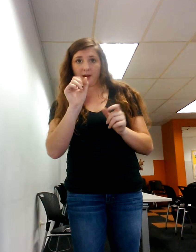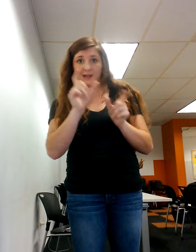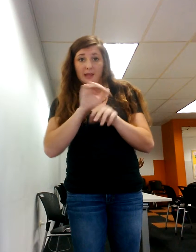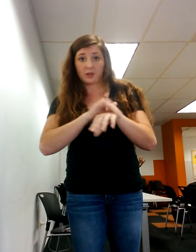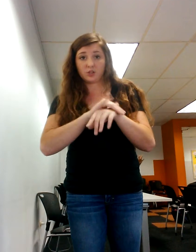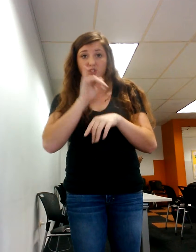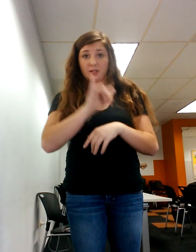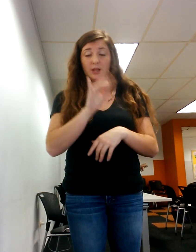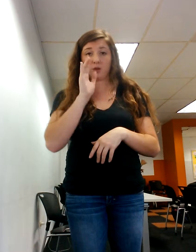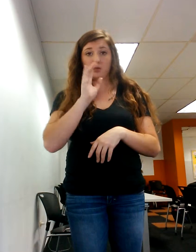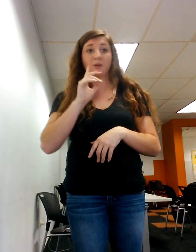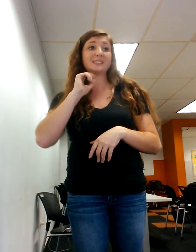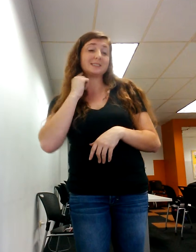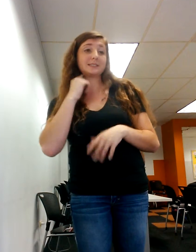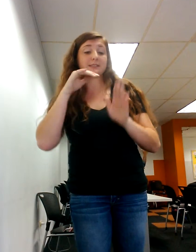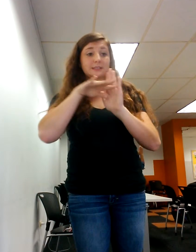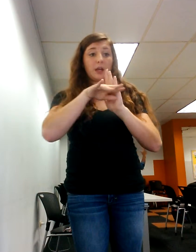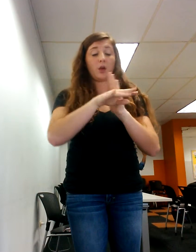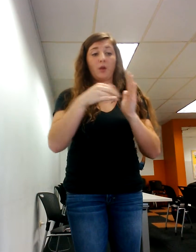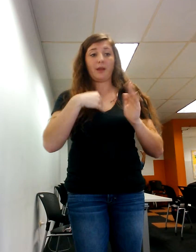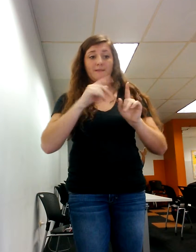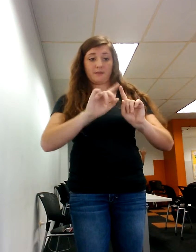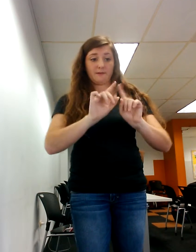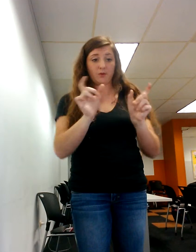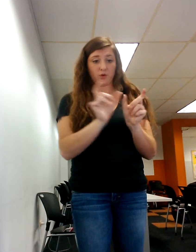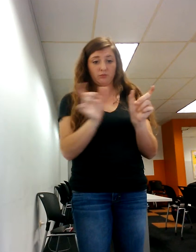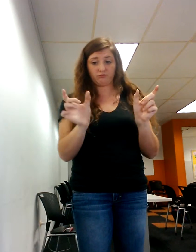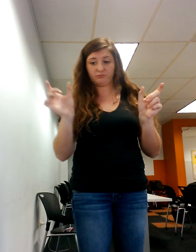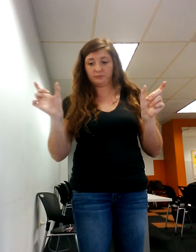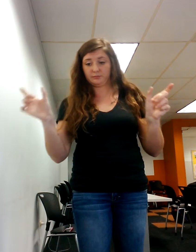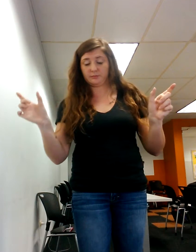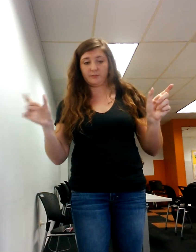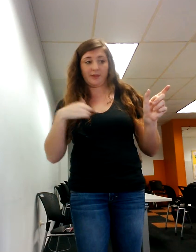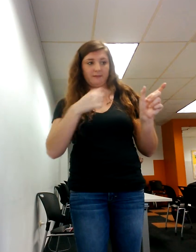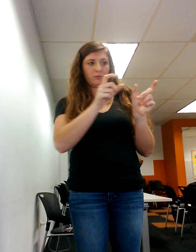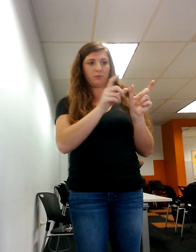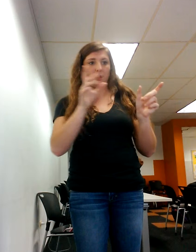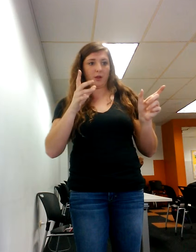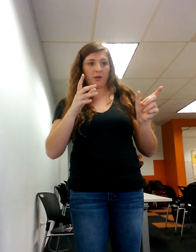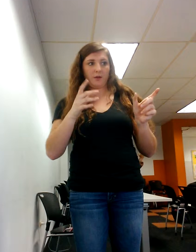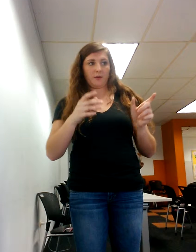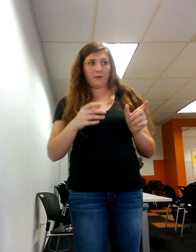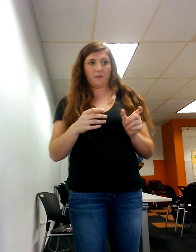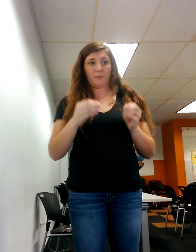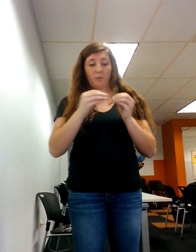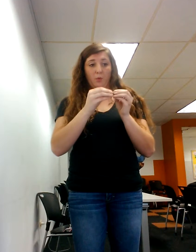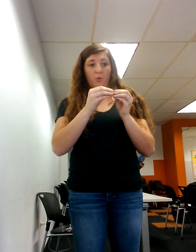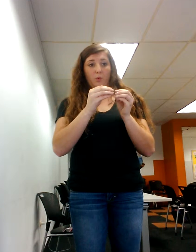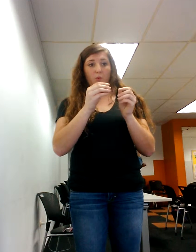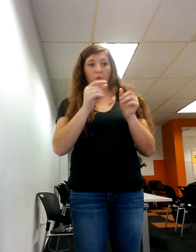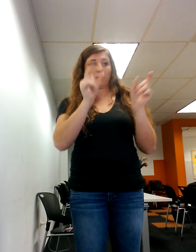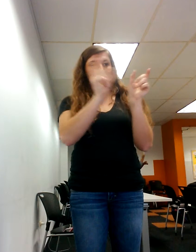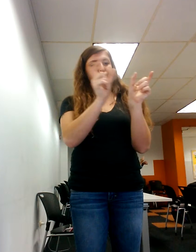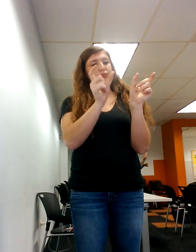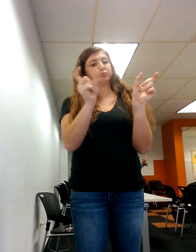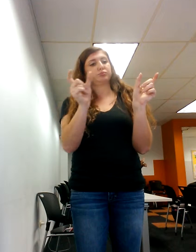lecture, I have to go through all of these stages to create words. Then I string my words together, and I have